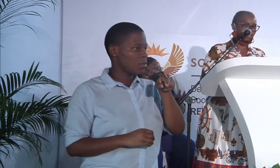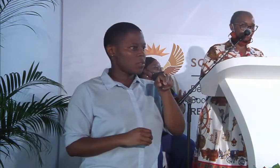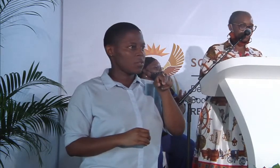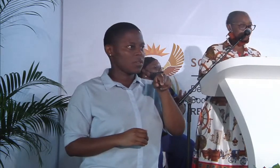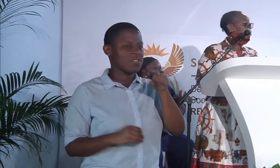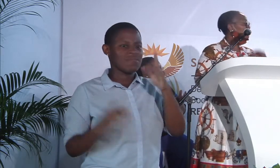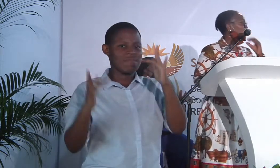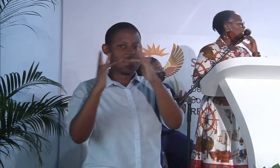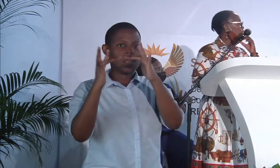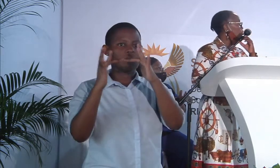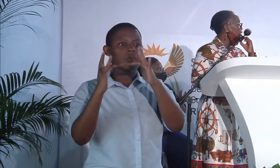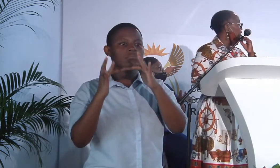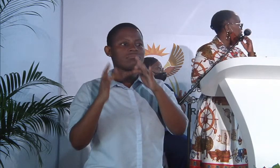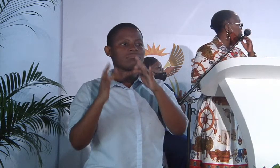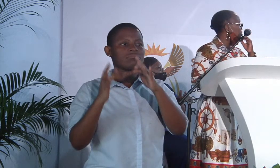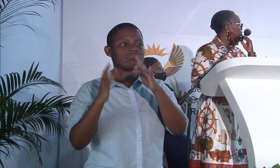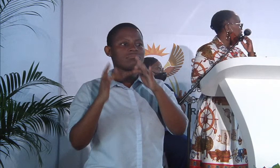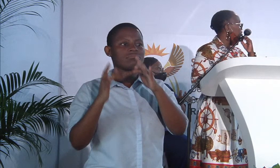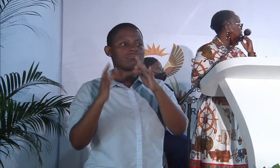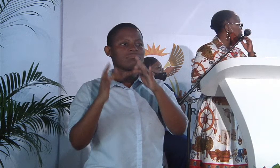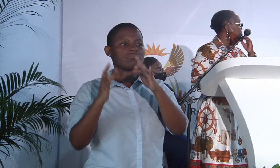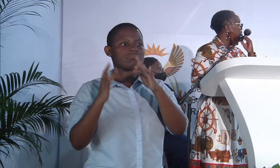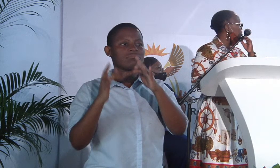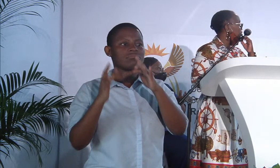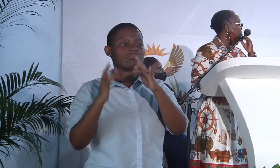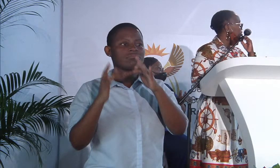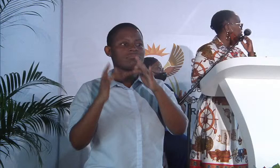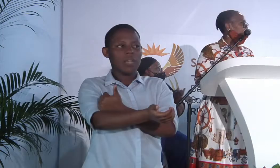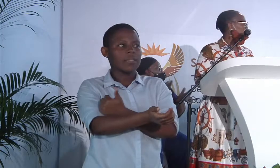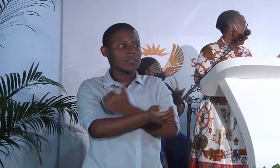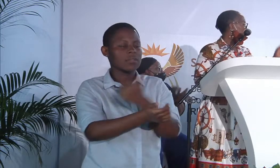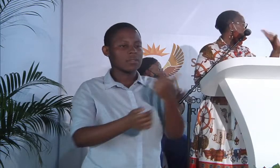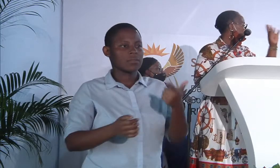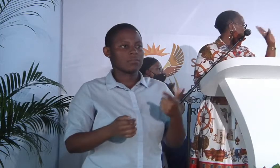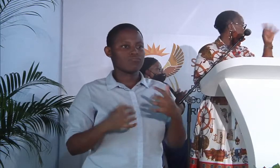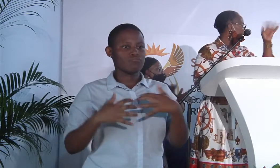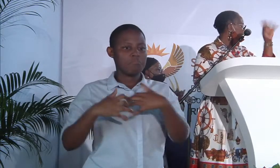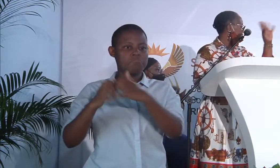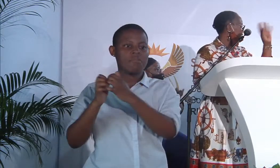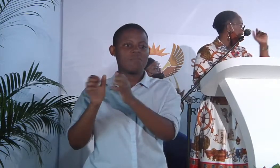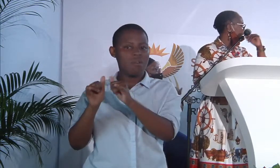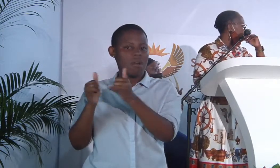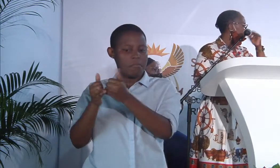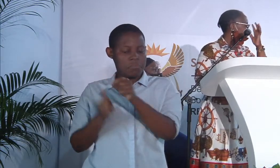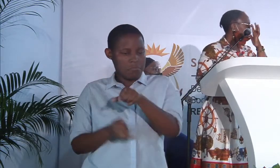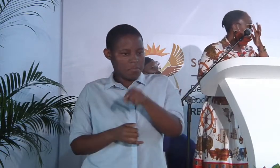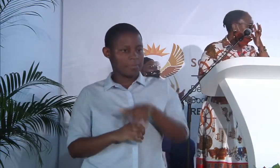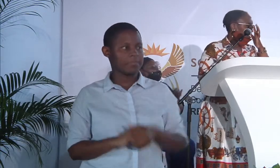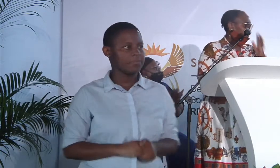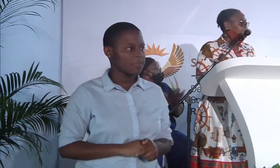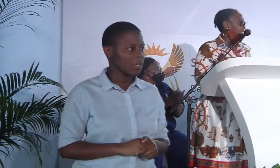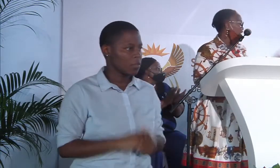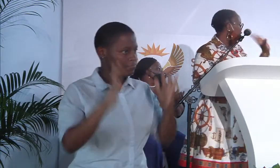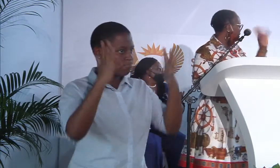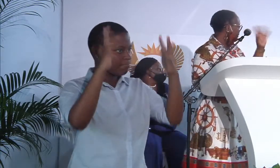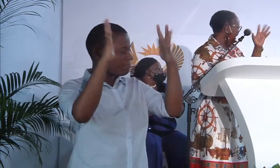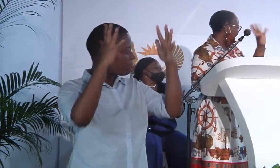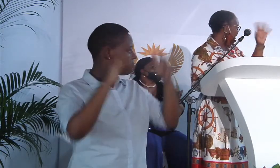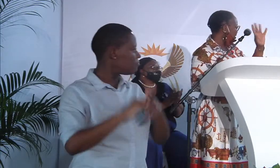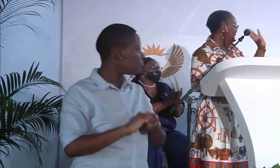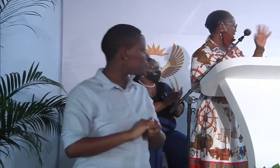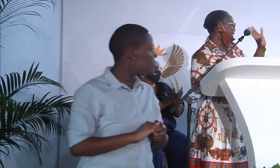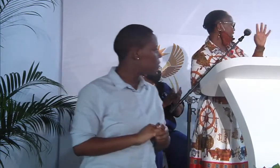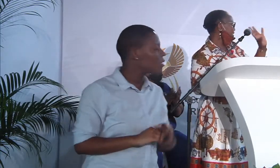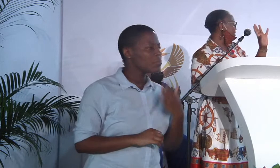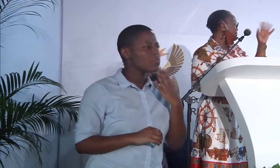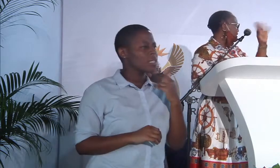network people that are using drugs. I don't know if she's here. If you can just say, just show of hands